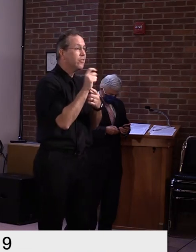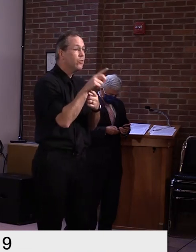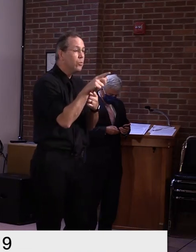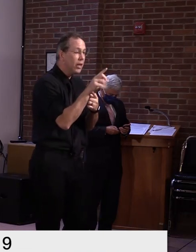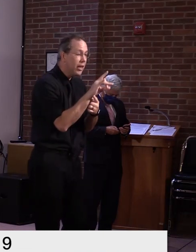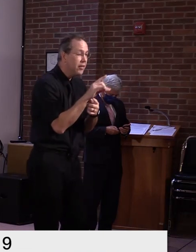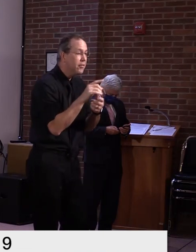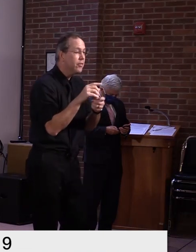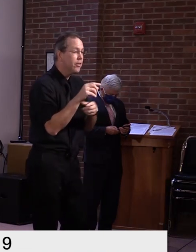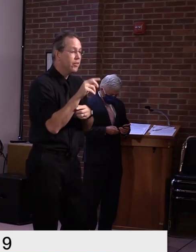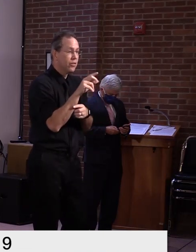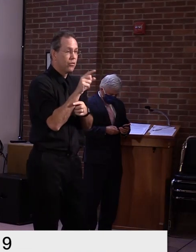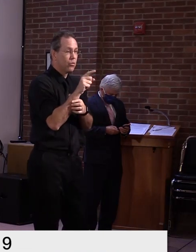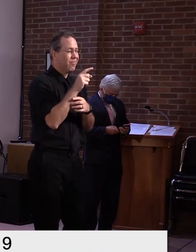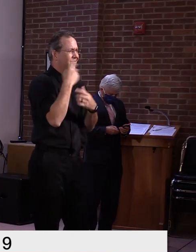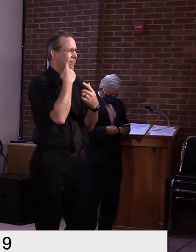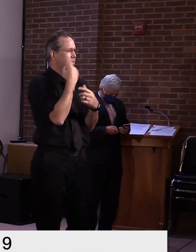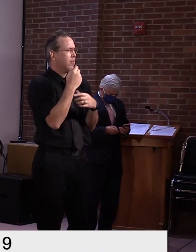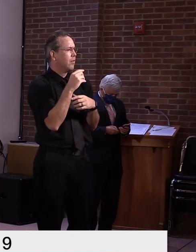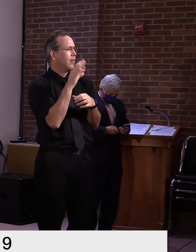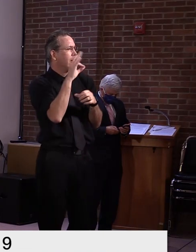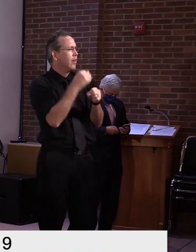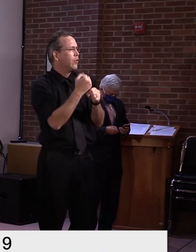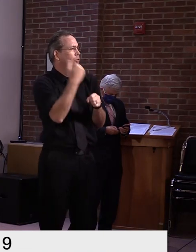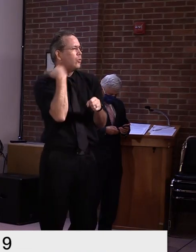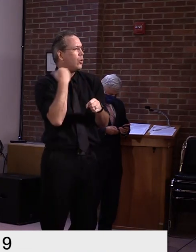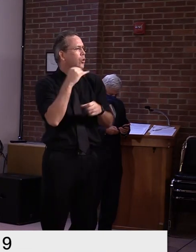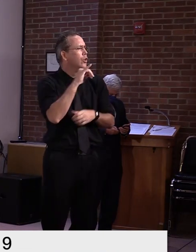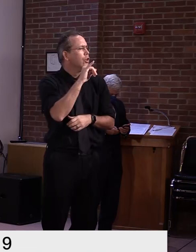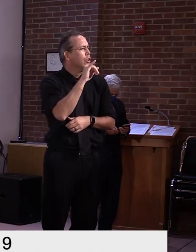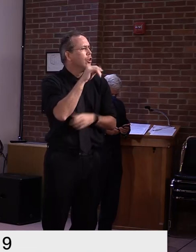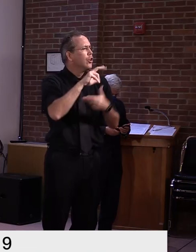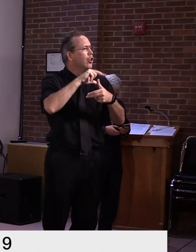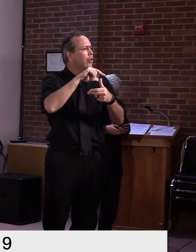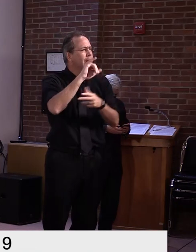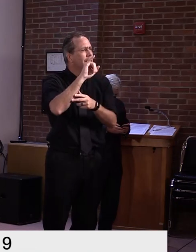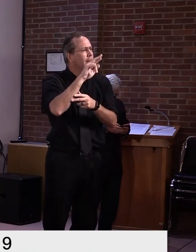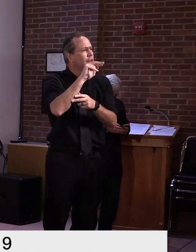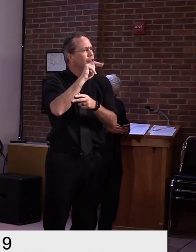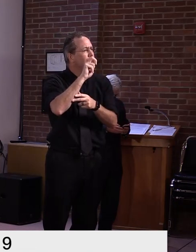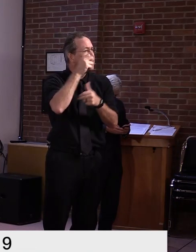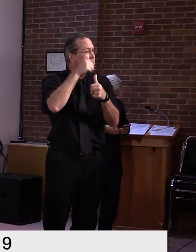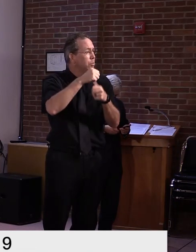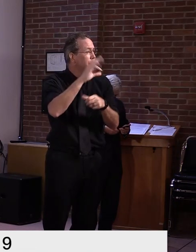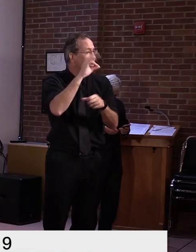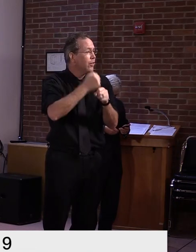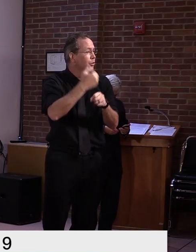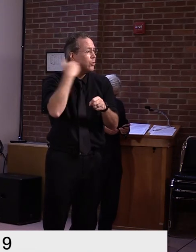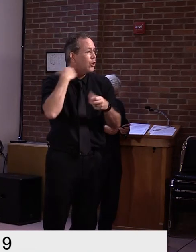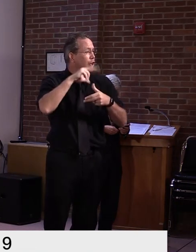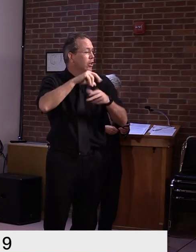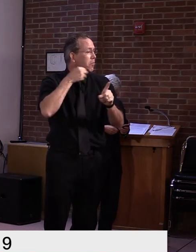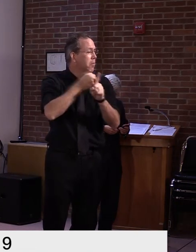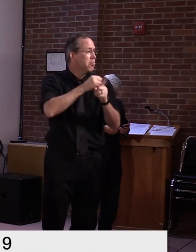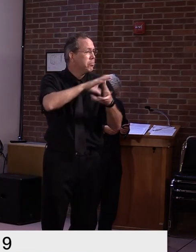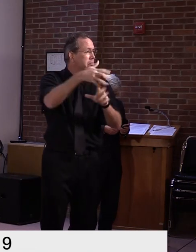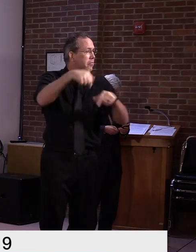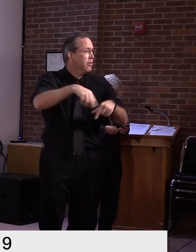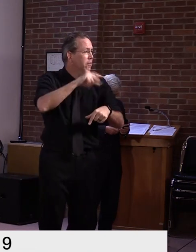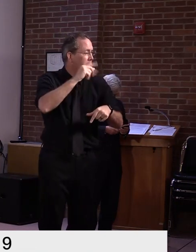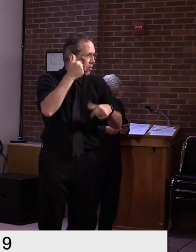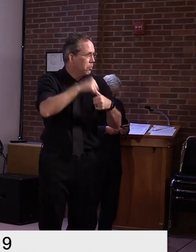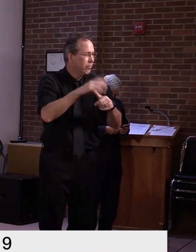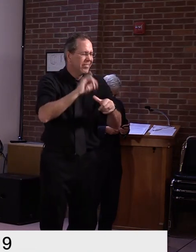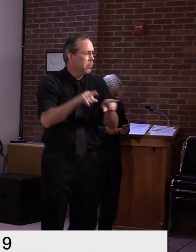of Tropical Storm Irene, which brought out the best of Vermont, even as we face incredible adversity.